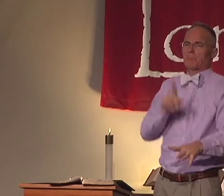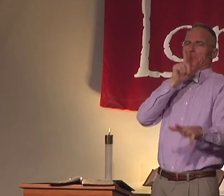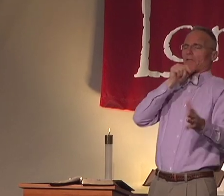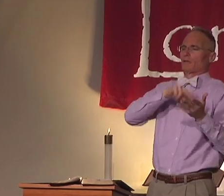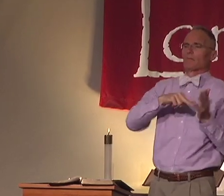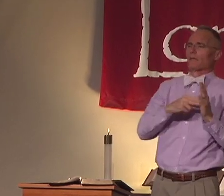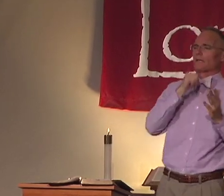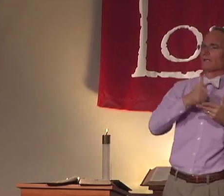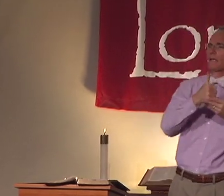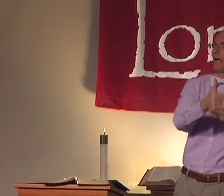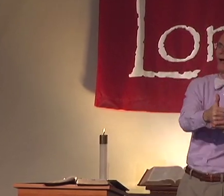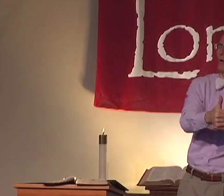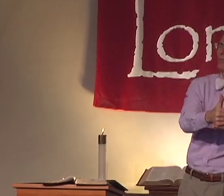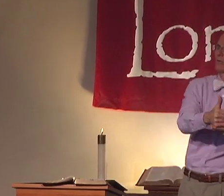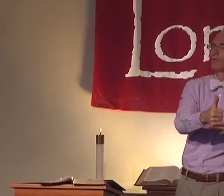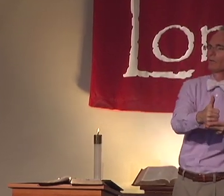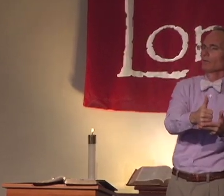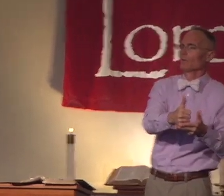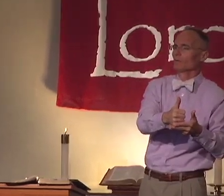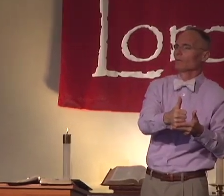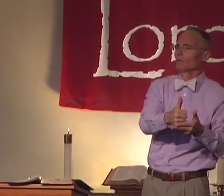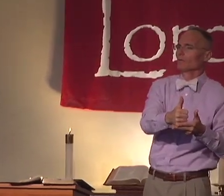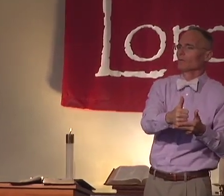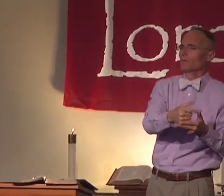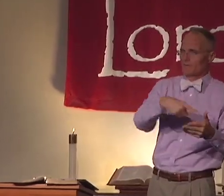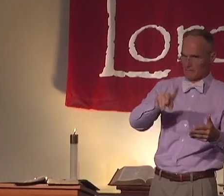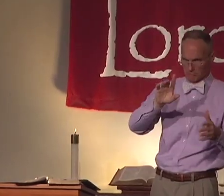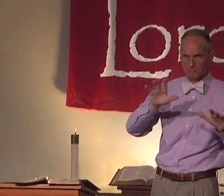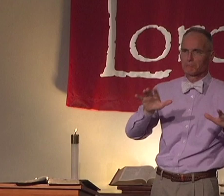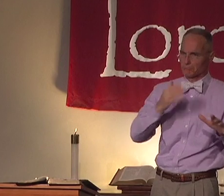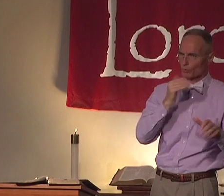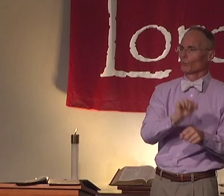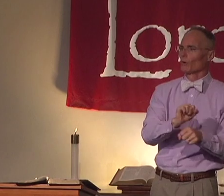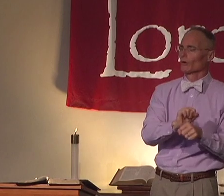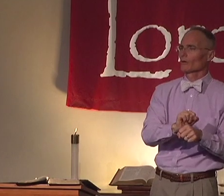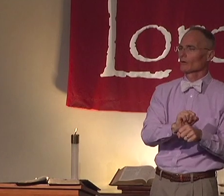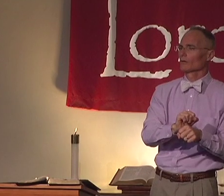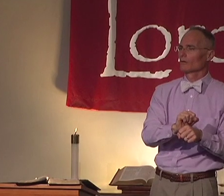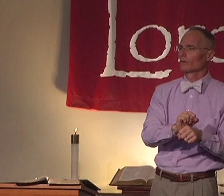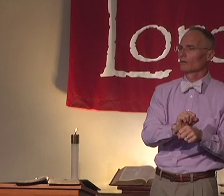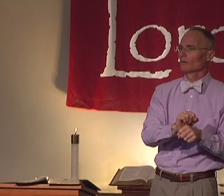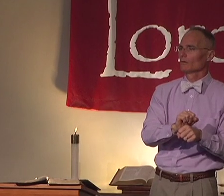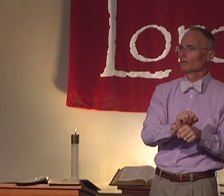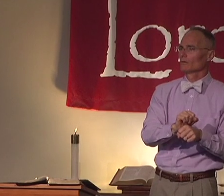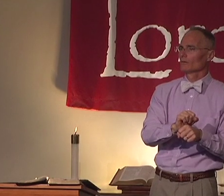that didn't work. And it doesn't mean it didn't help. They did good work.